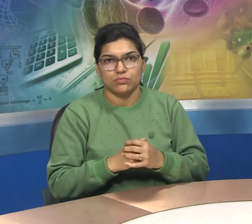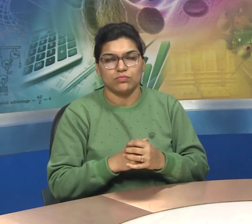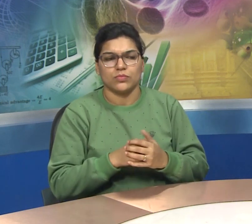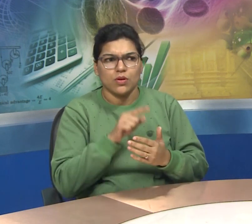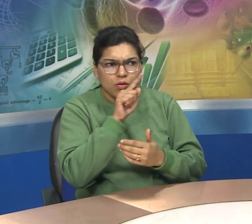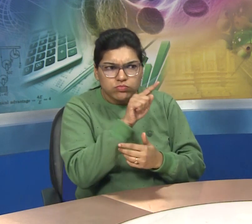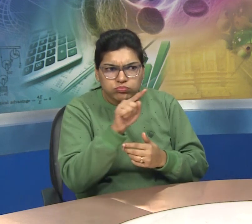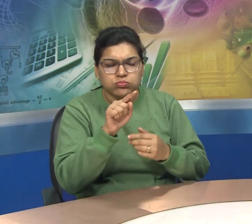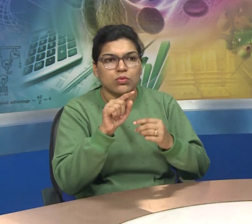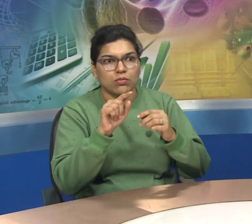point 1,